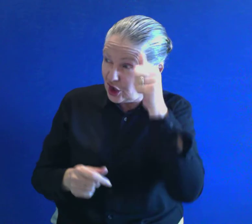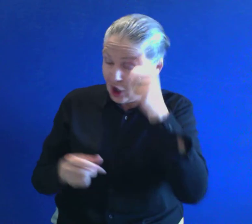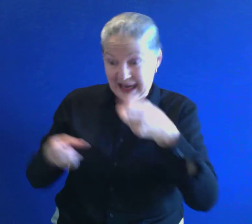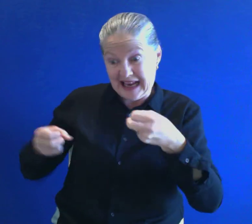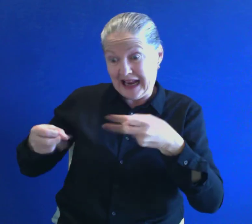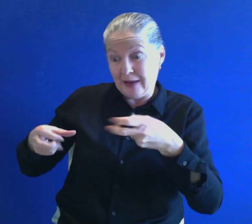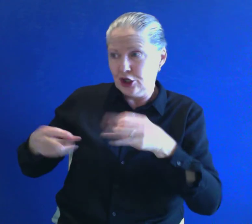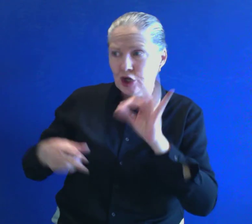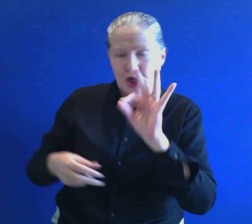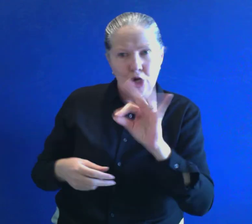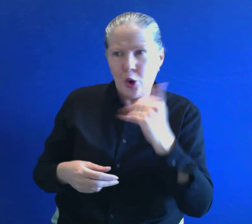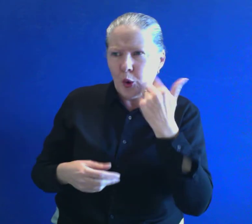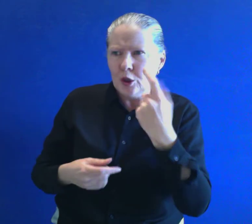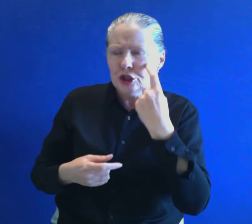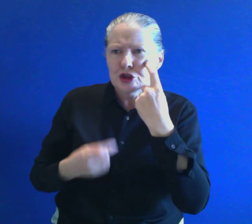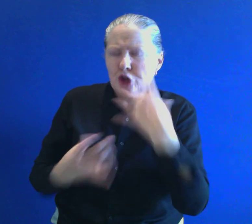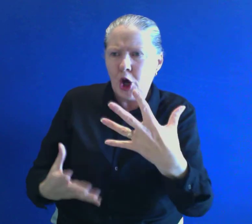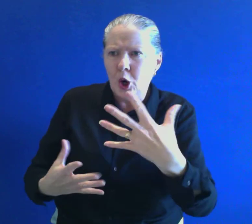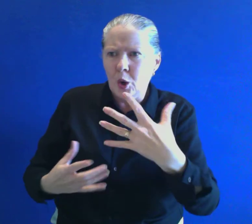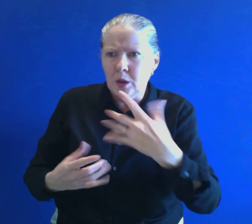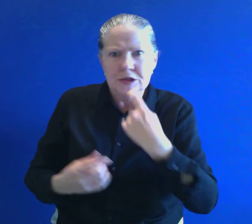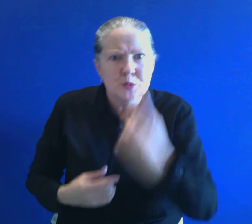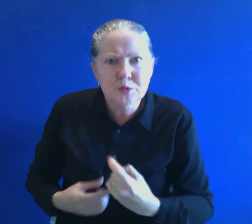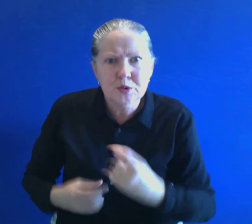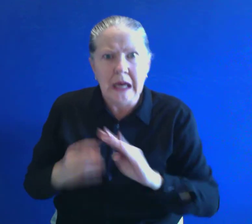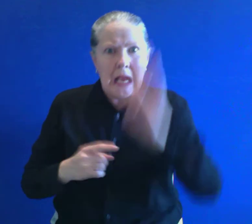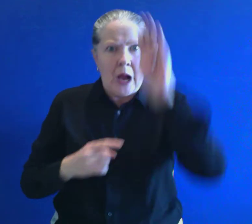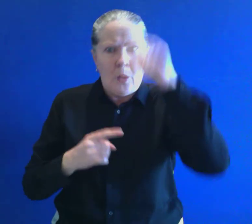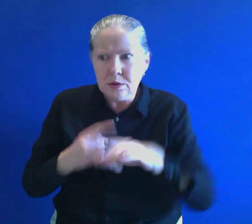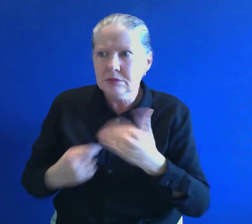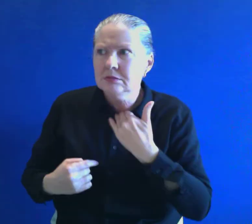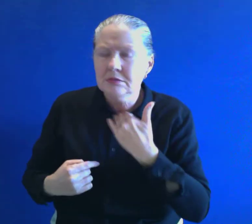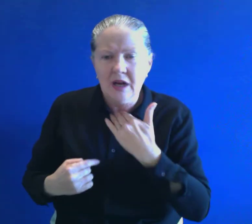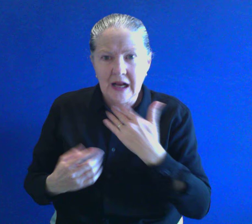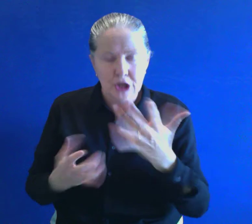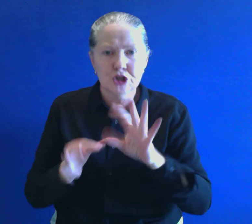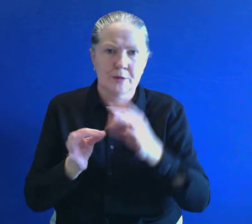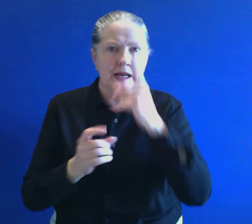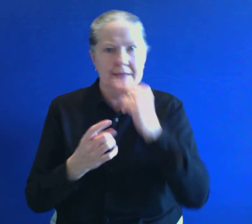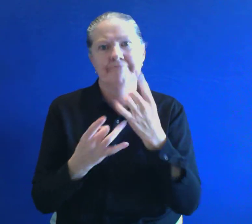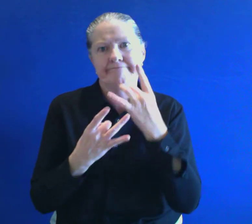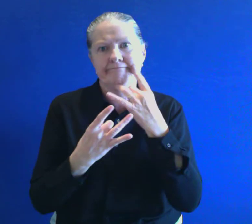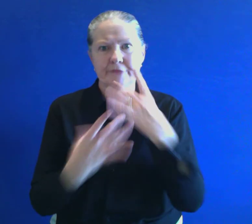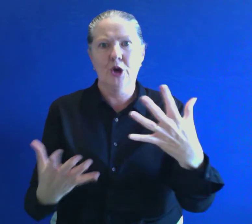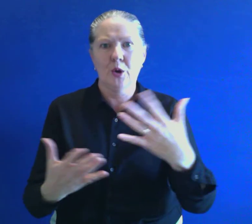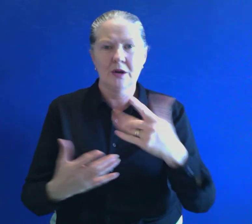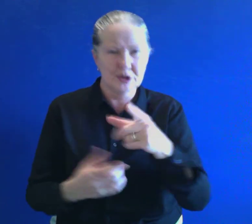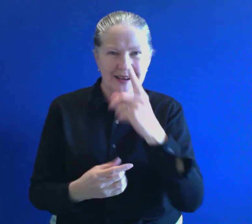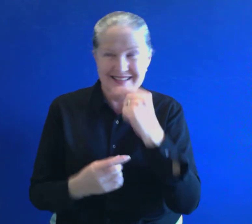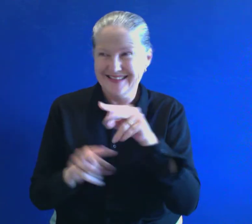tone or severity whereas interpreters can do all of that and you see interpreters and how expressive they are